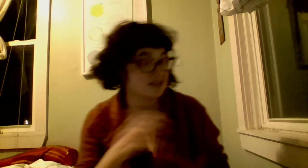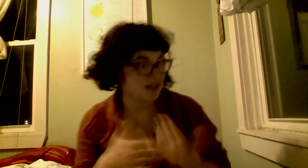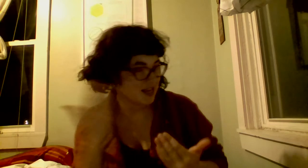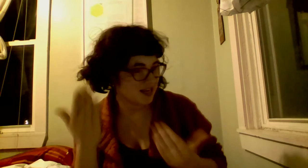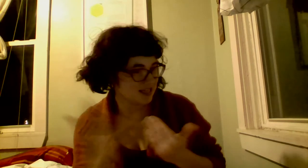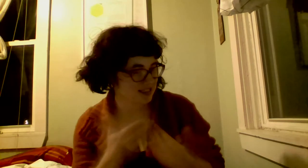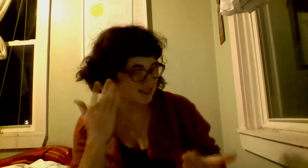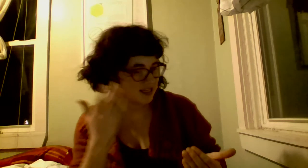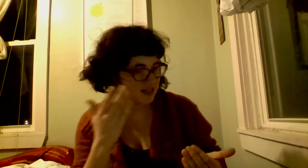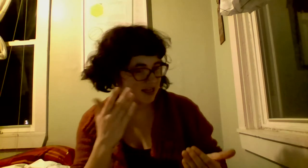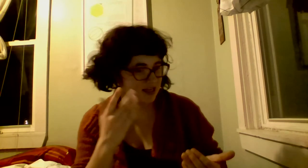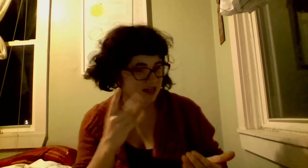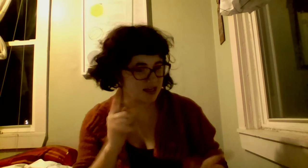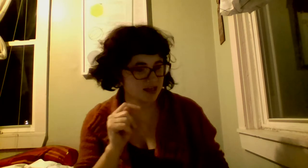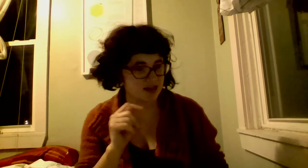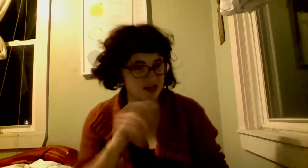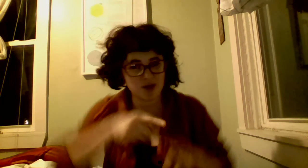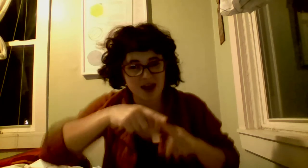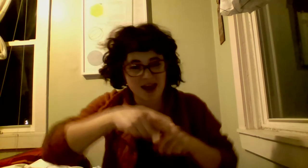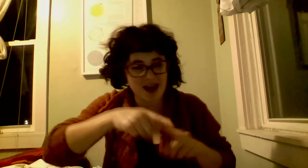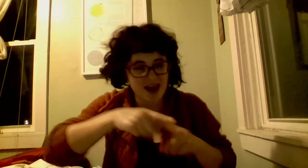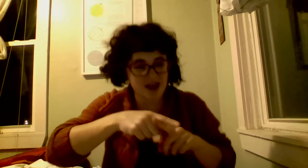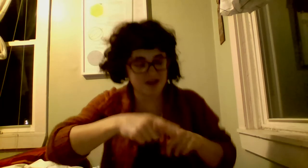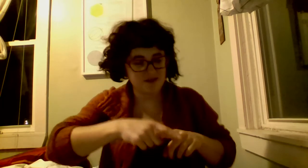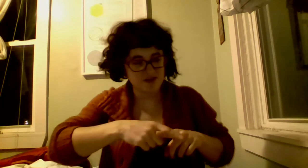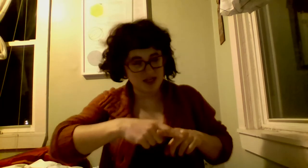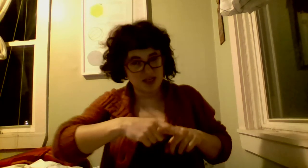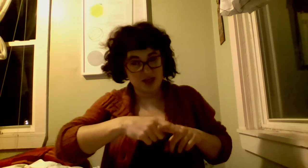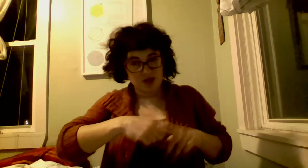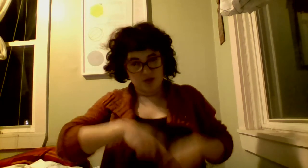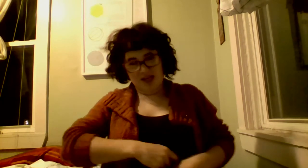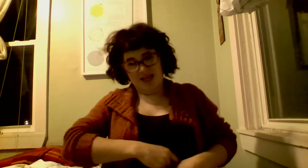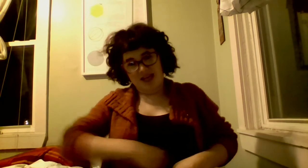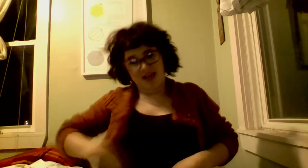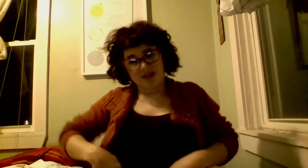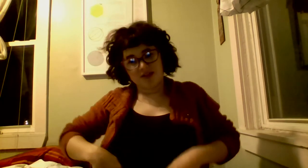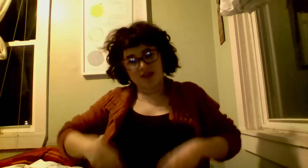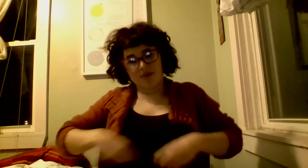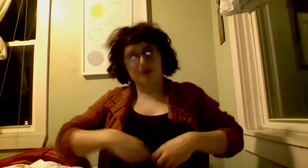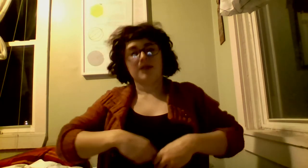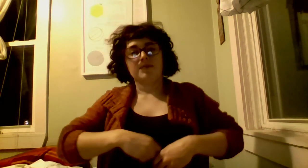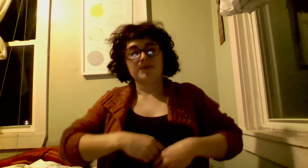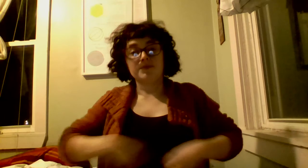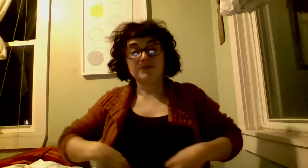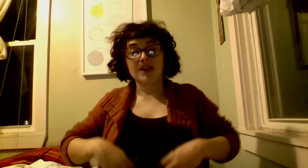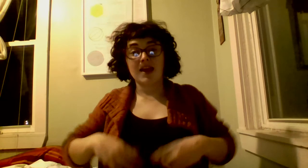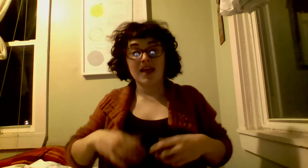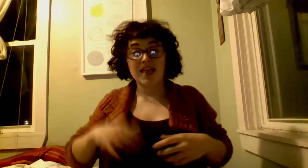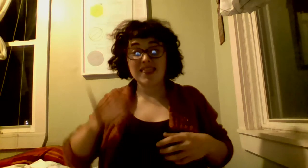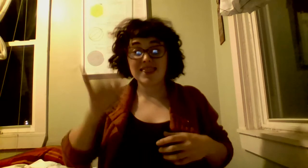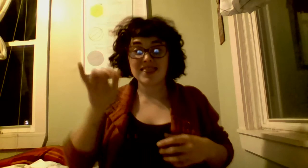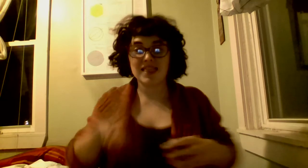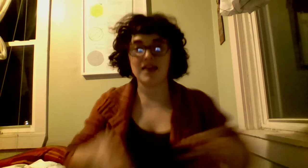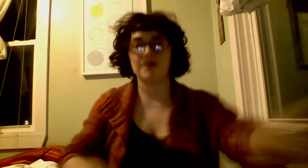your knife, you put it to your stomach, and you rip a hole in your stomach. And that way you can eat as much as you want. Oh, would that